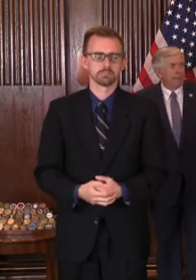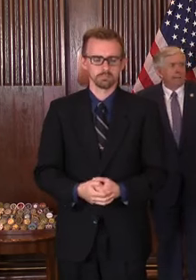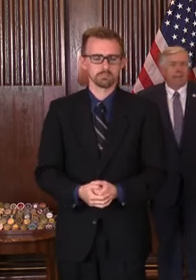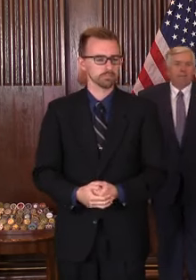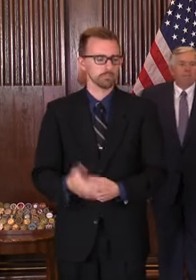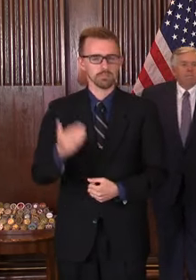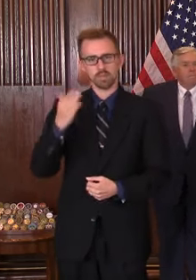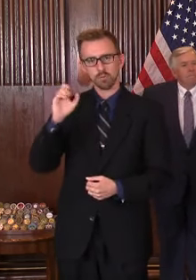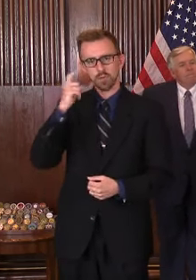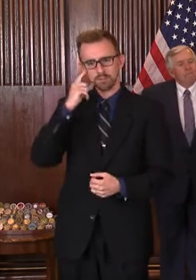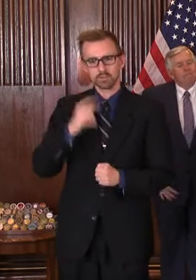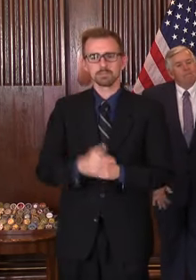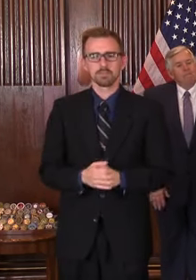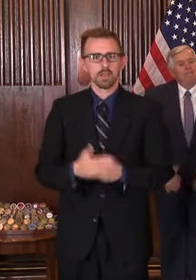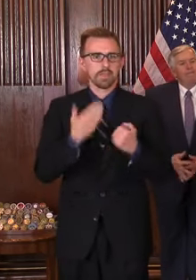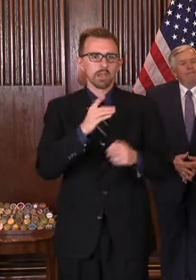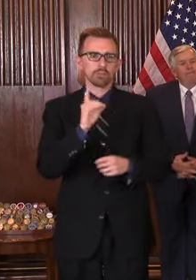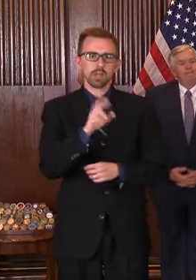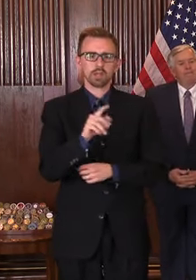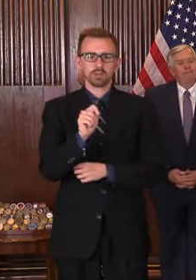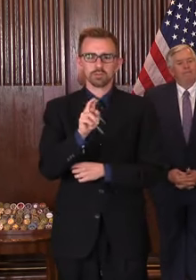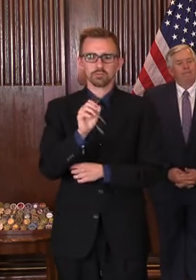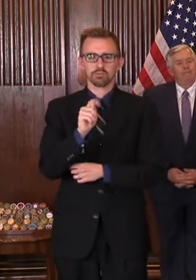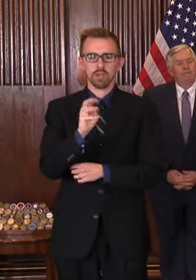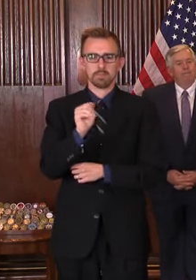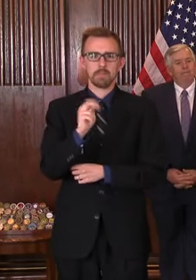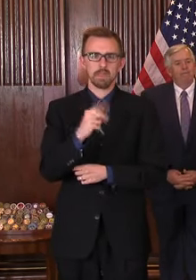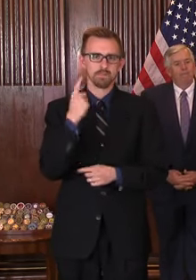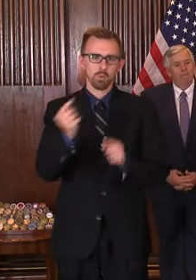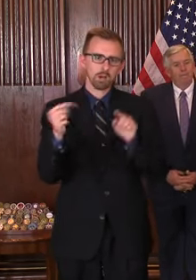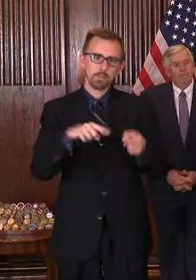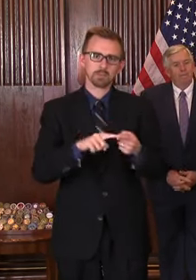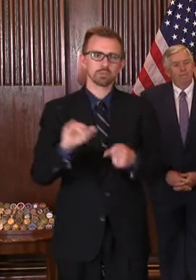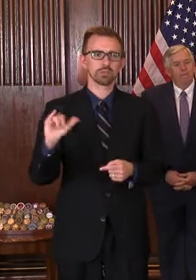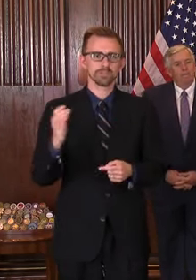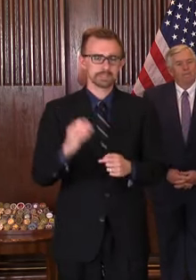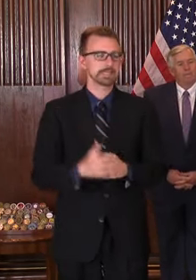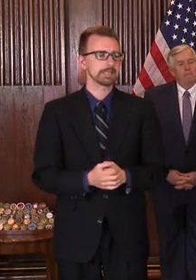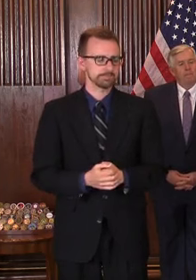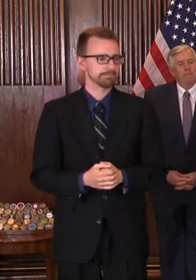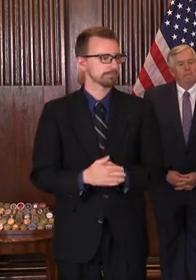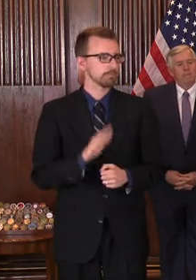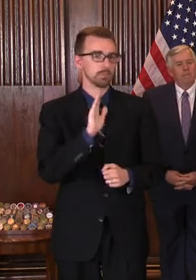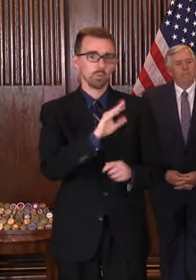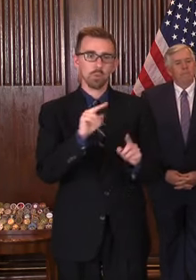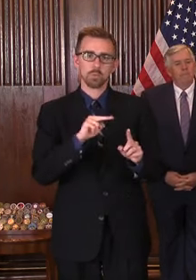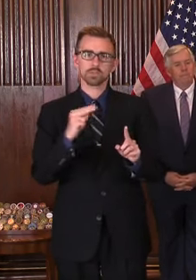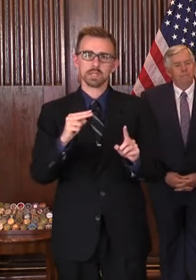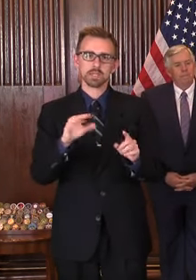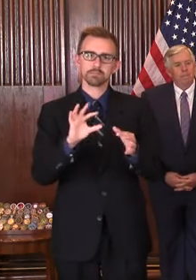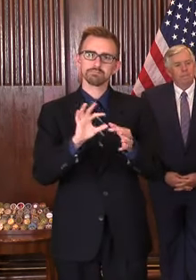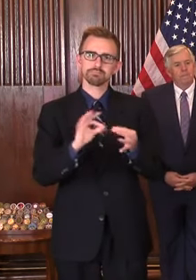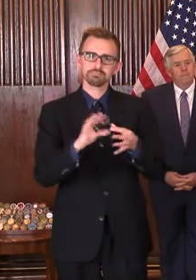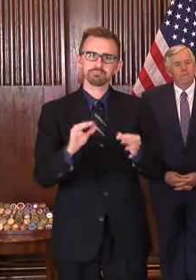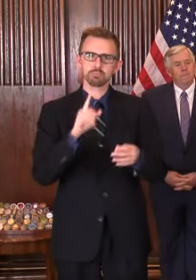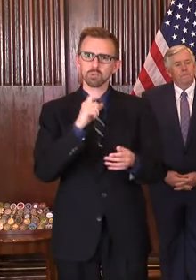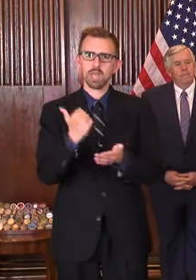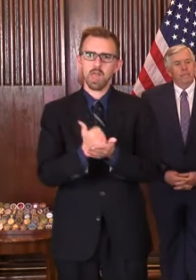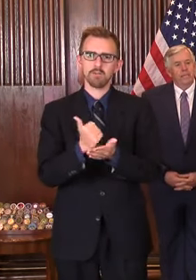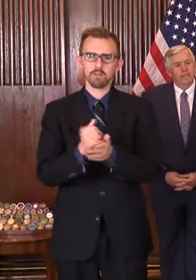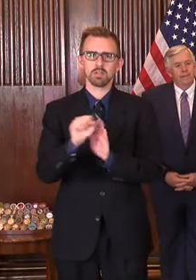Thank you, Governor, and thank you, Dr. Trautman, for making the trip to Jefferson City. Your insights have been incredibly helpful to the